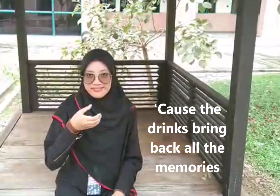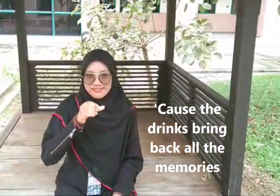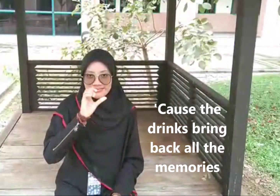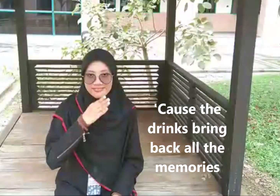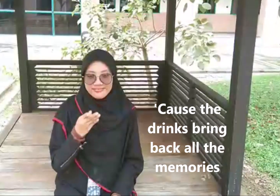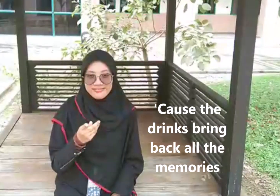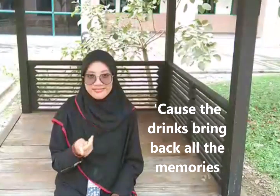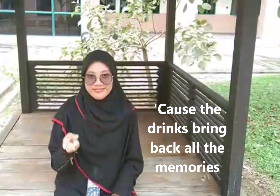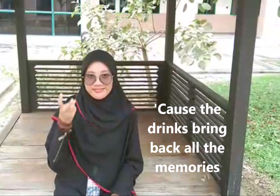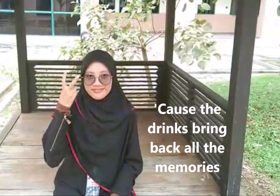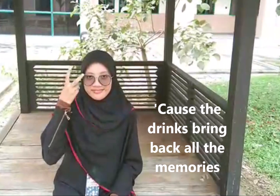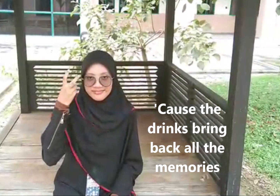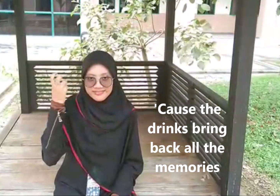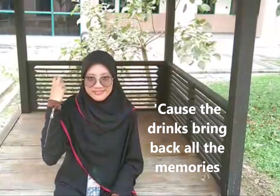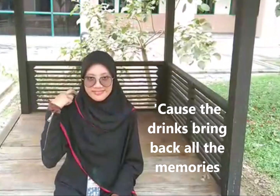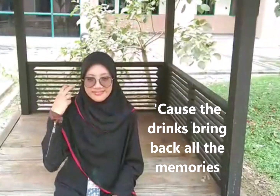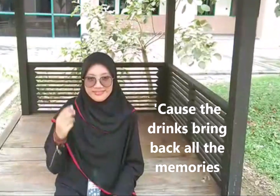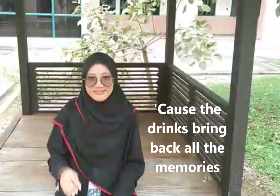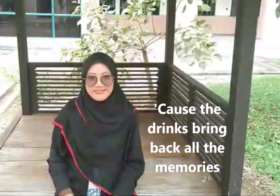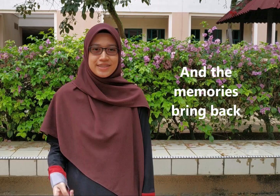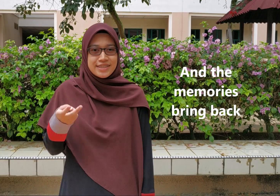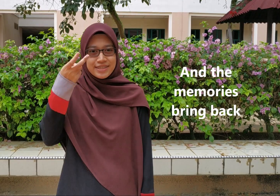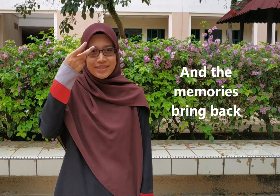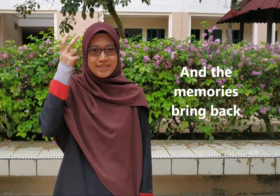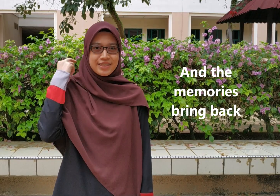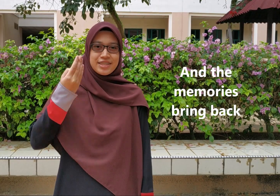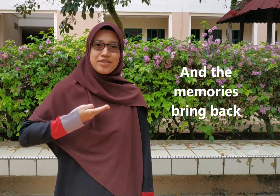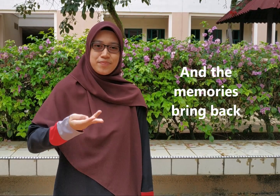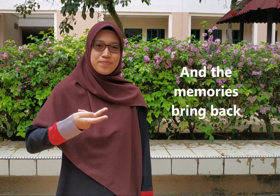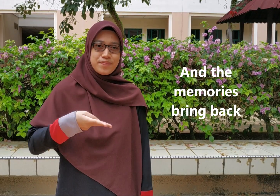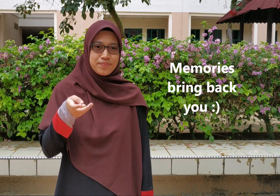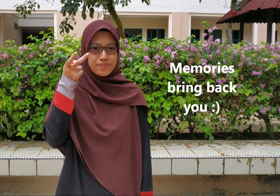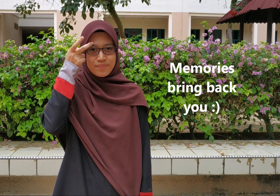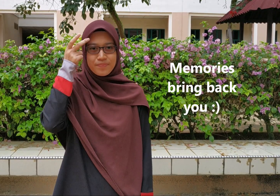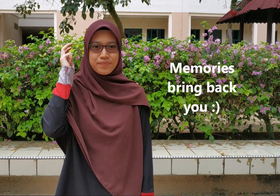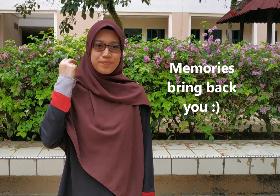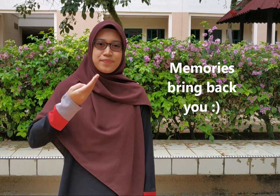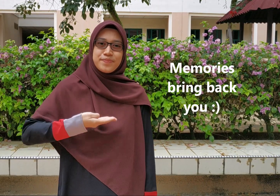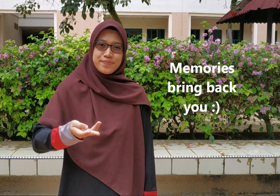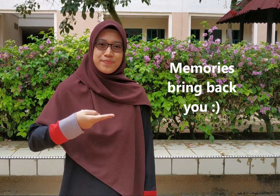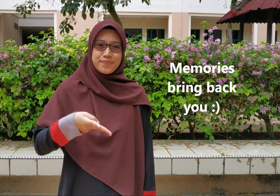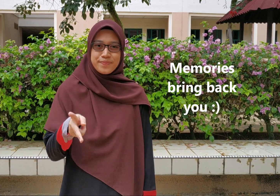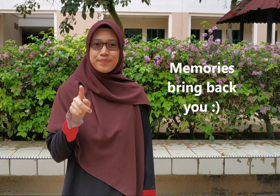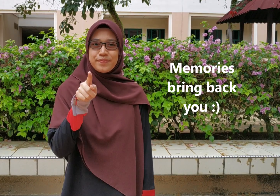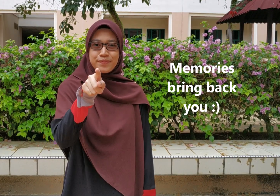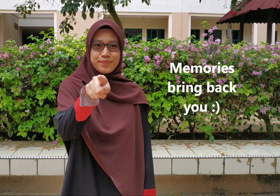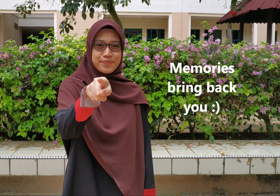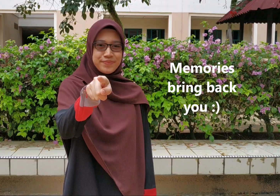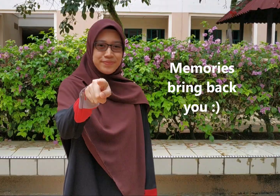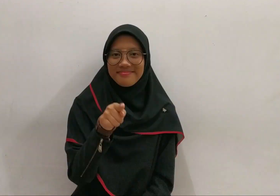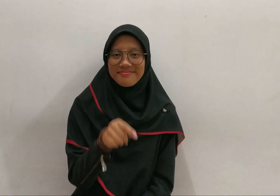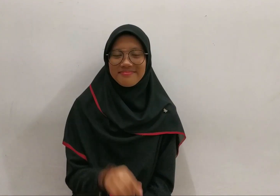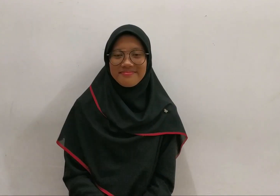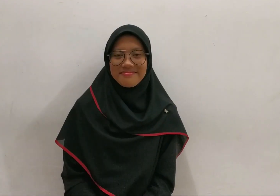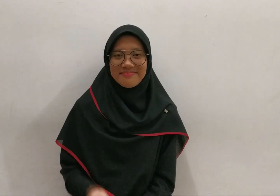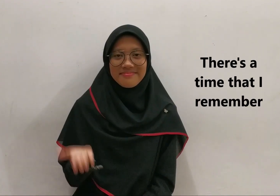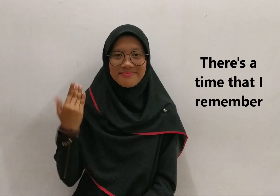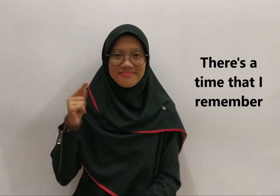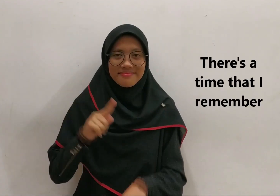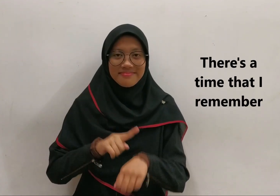the way Cause the drinks bring back all the memories And the memories bring back, memories bring back yours There's a time that